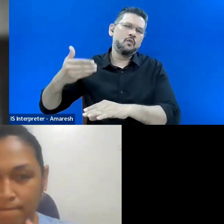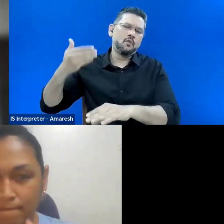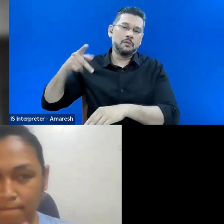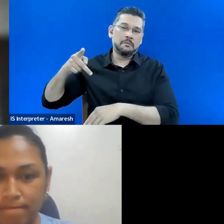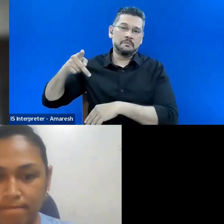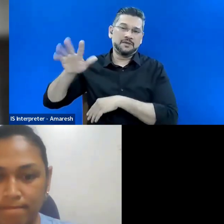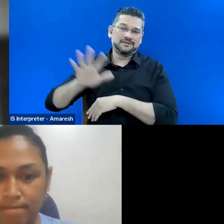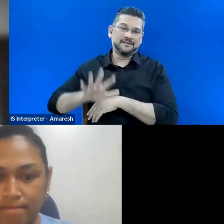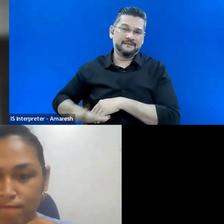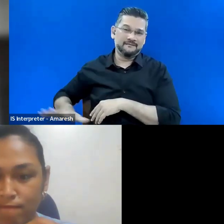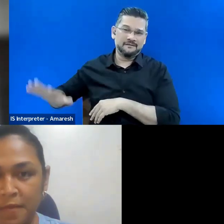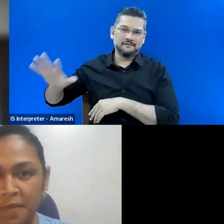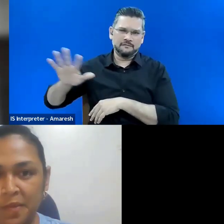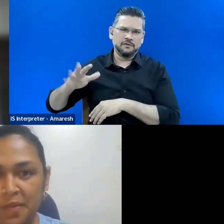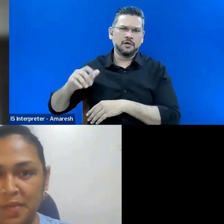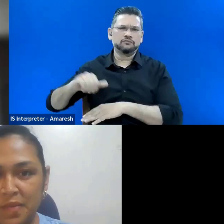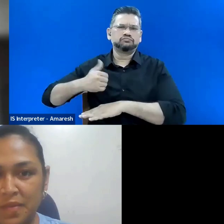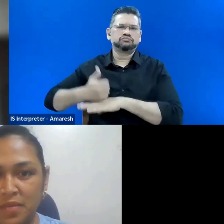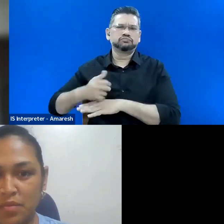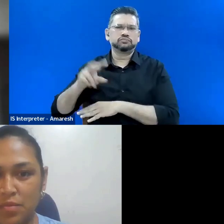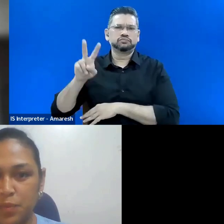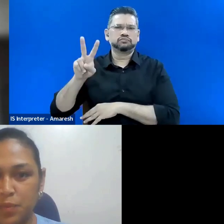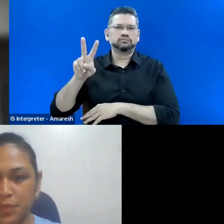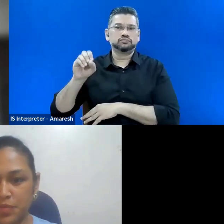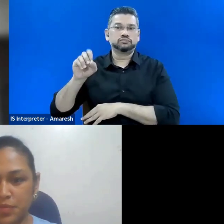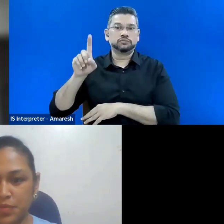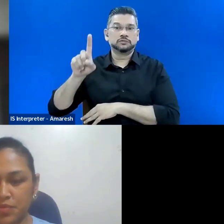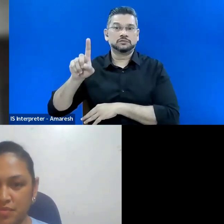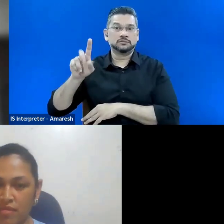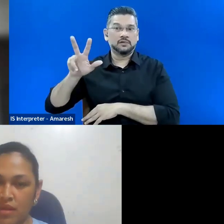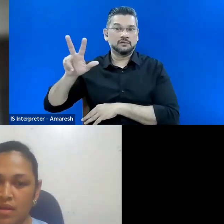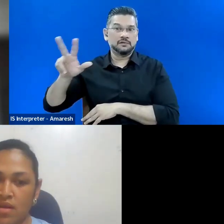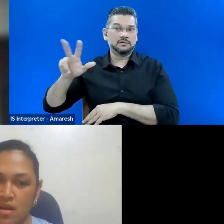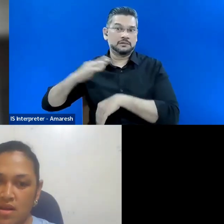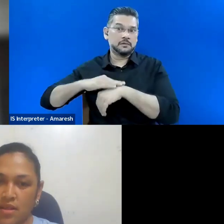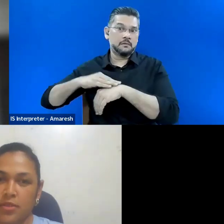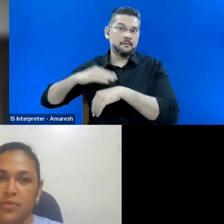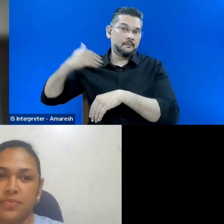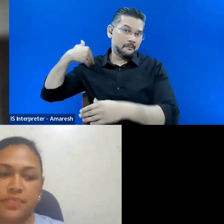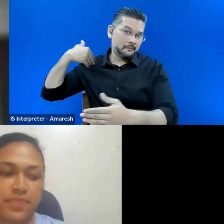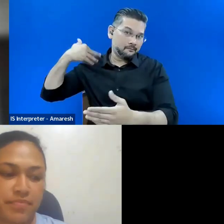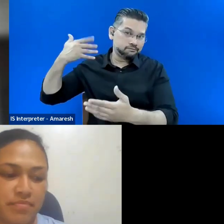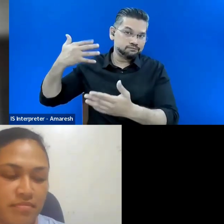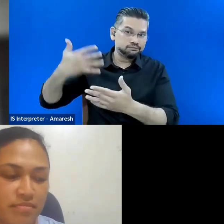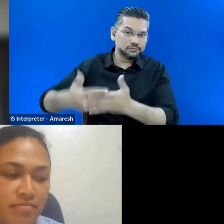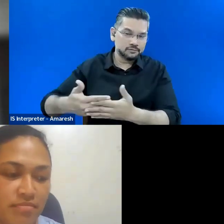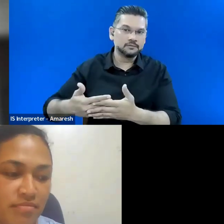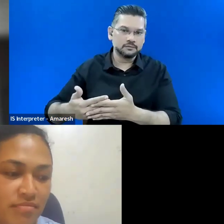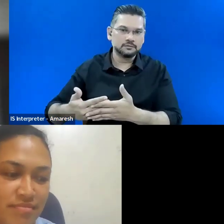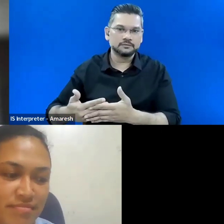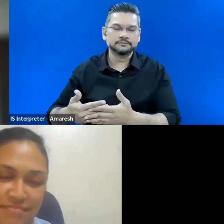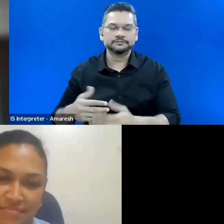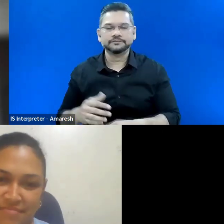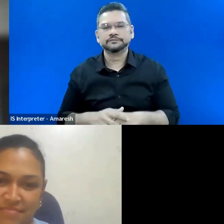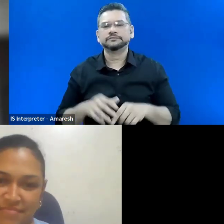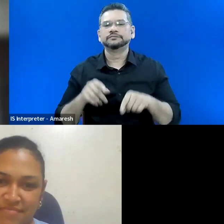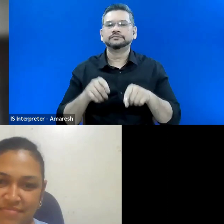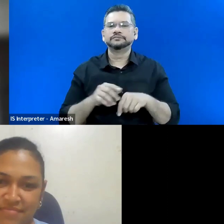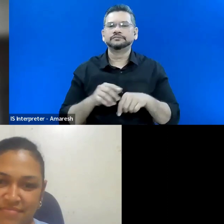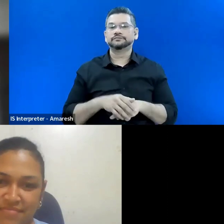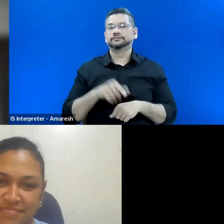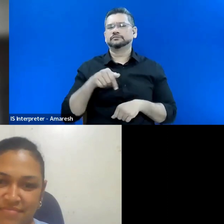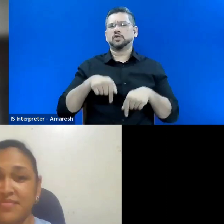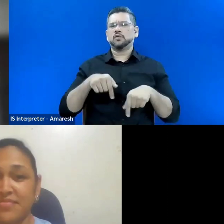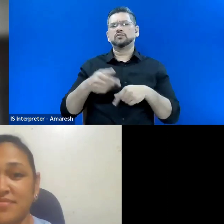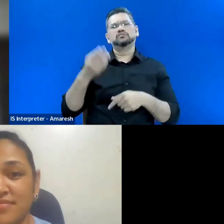since 2013. Sarah will share with us about the leadership situation in Pacific and what to do to correct the